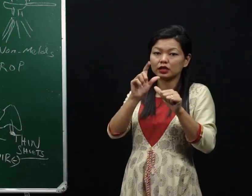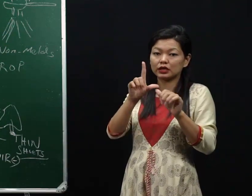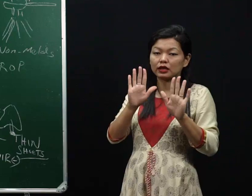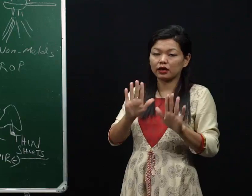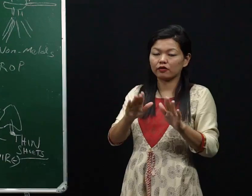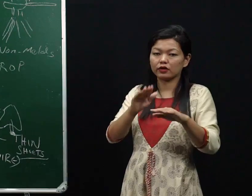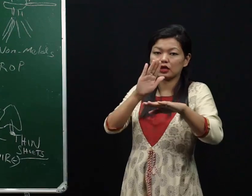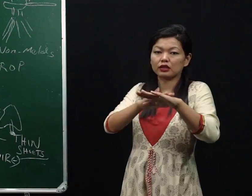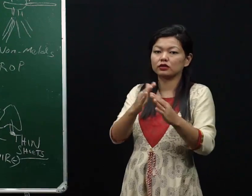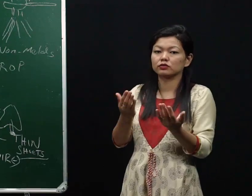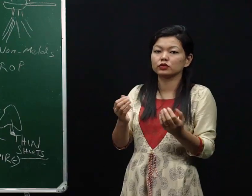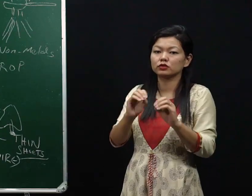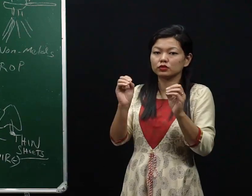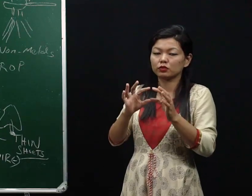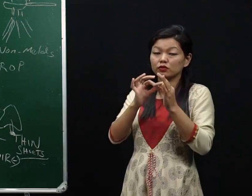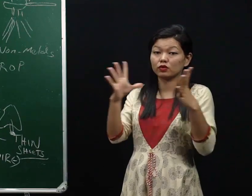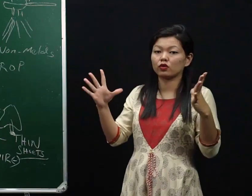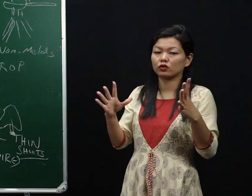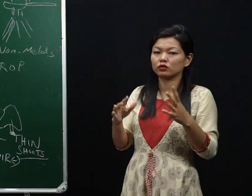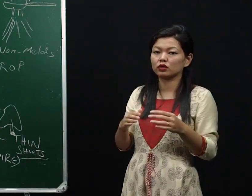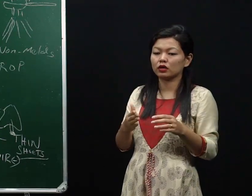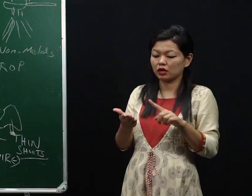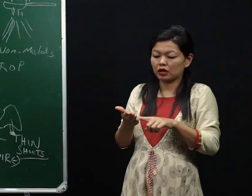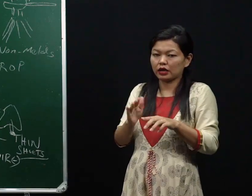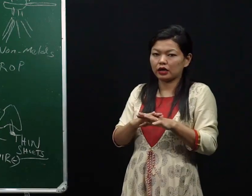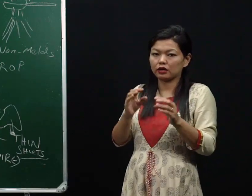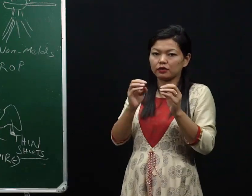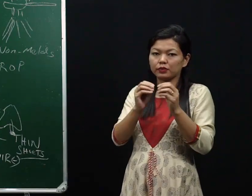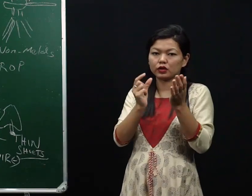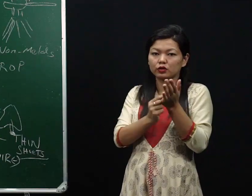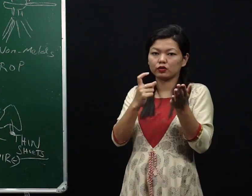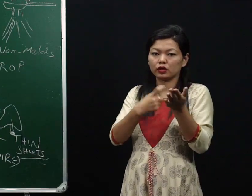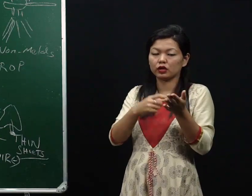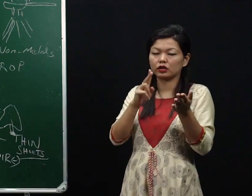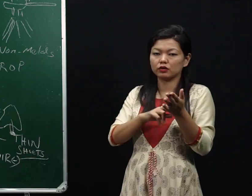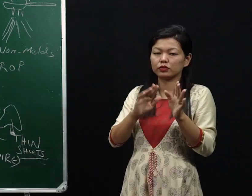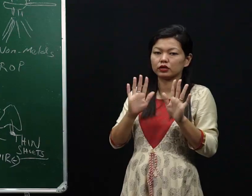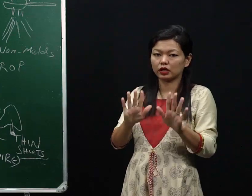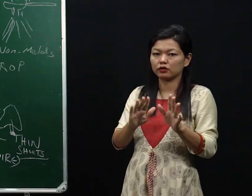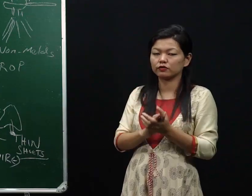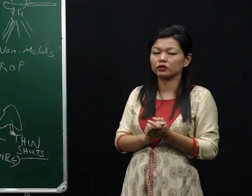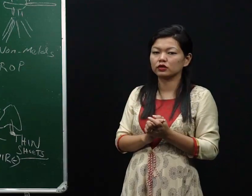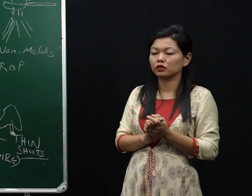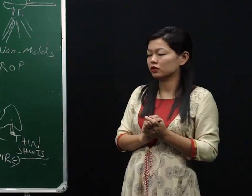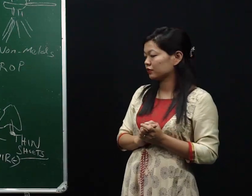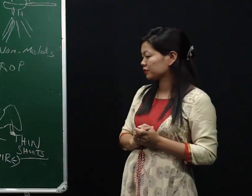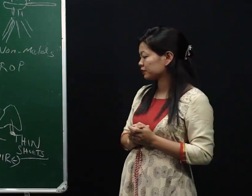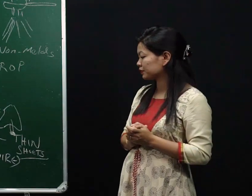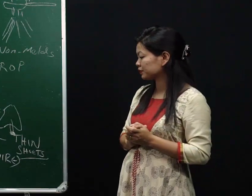Okay, so now the last property under the physical property would be electricity.